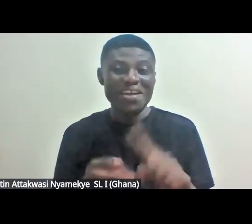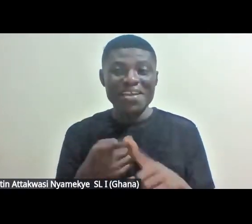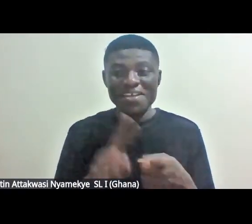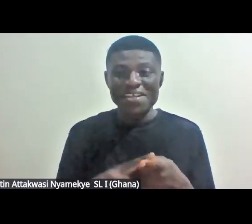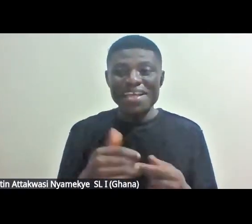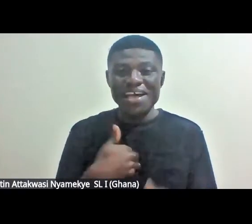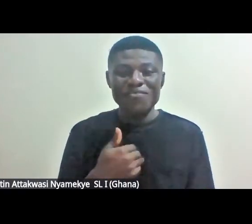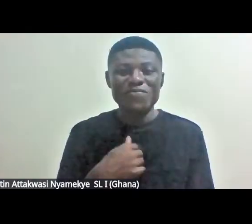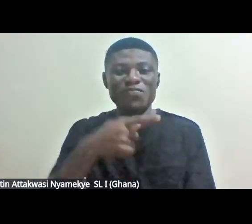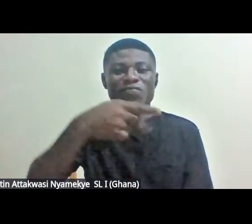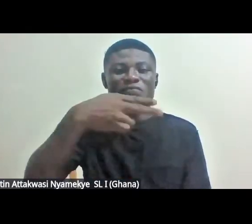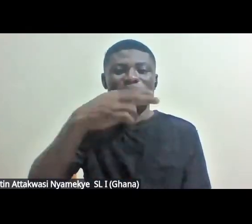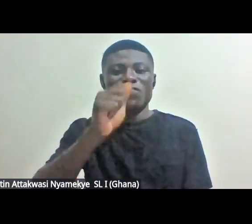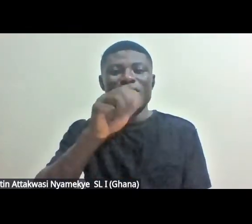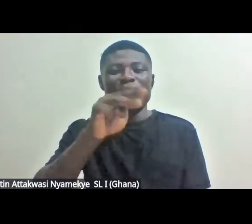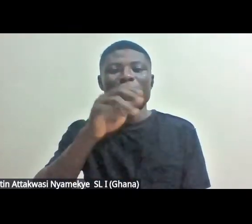Line